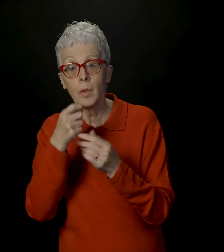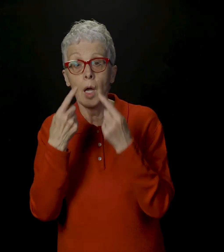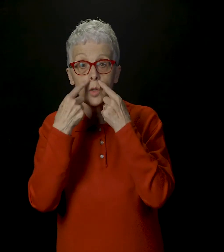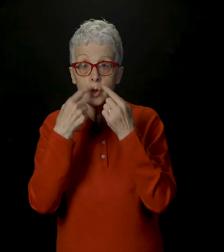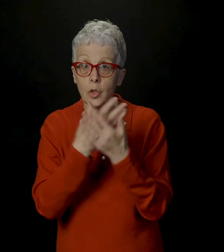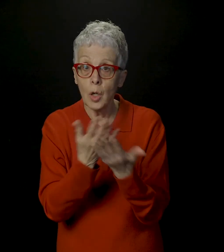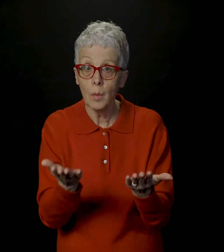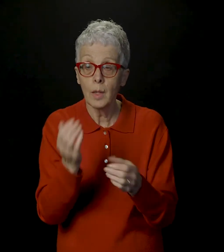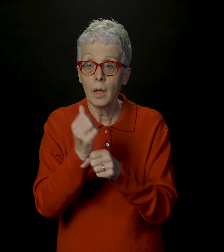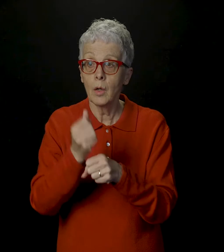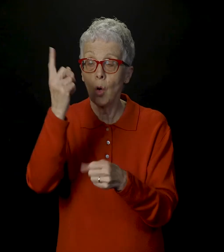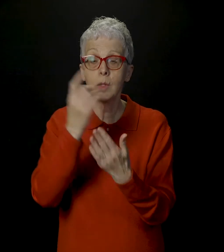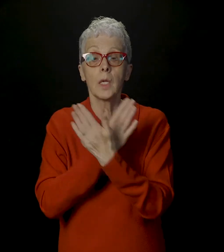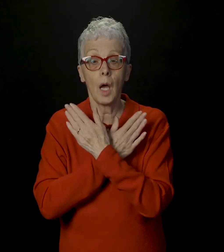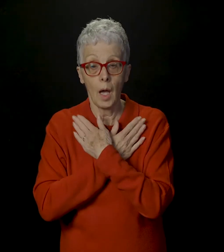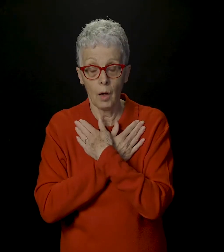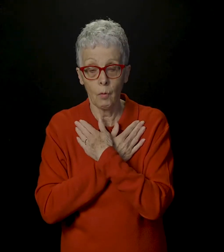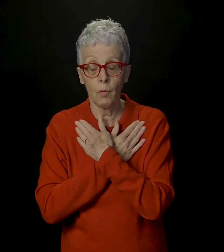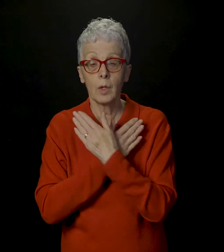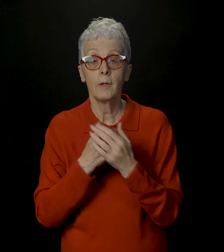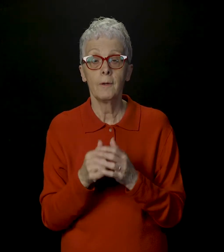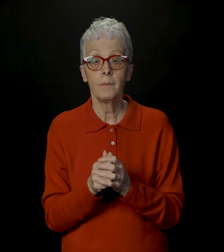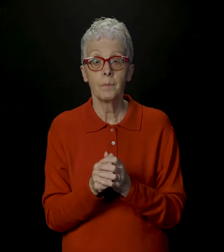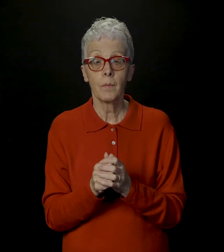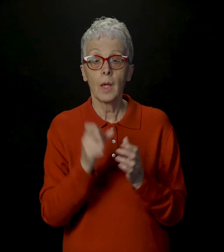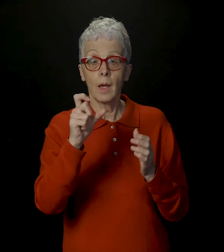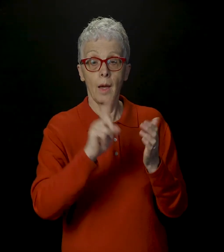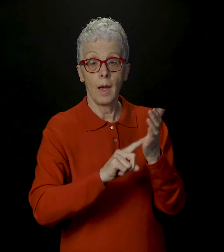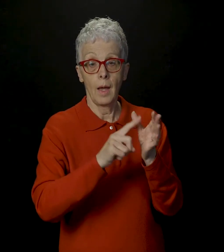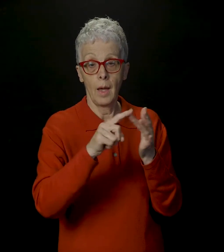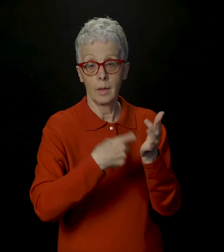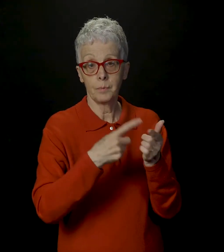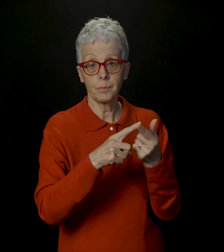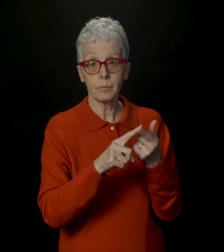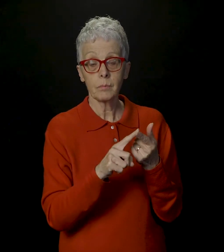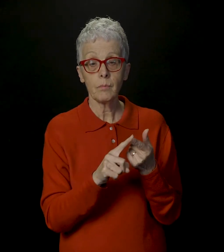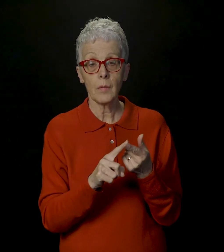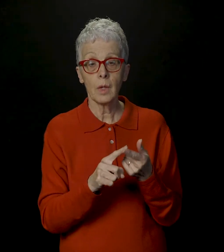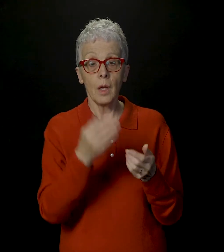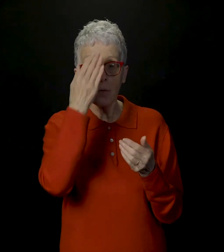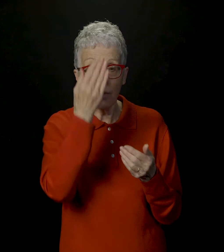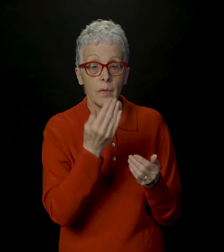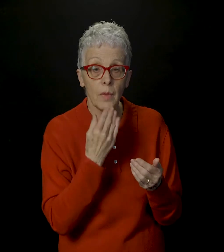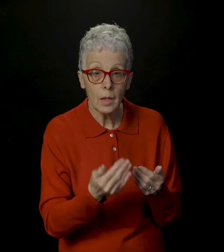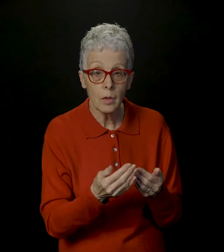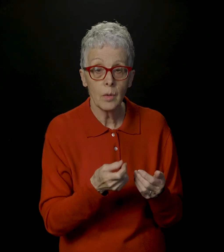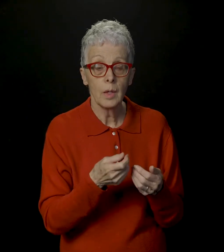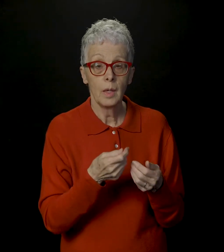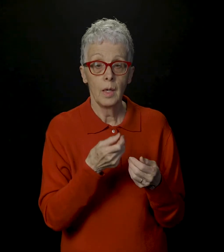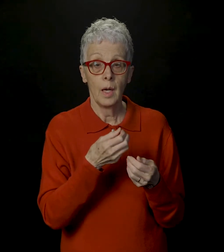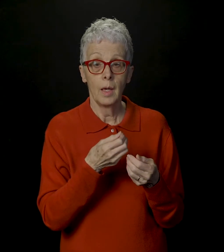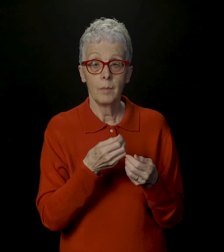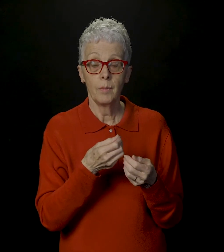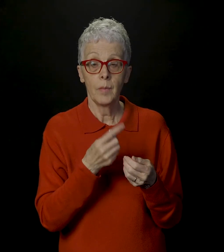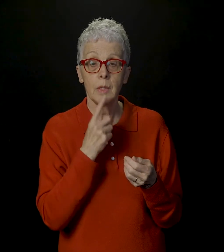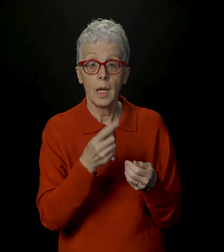that sort of Focused friendship approach Claire We've heard a lot about Coach You've told us a lot About some of the other